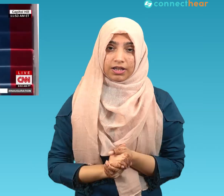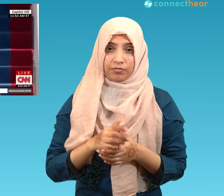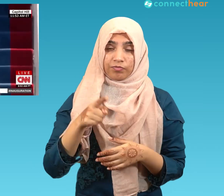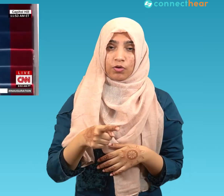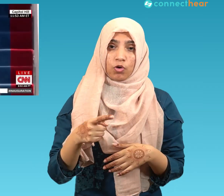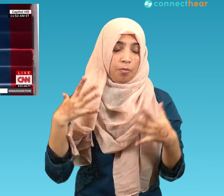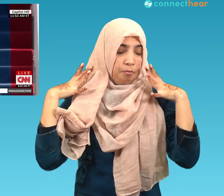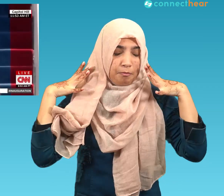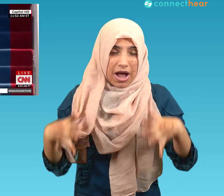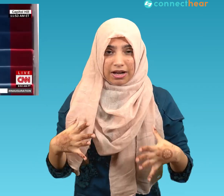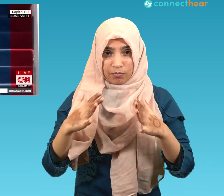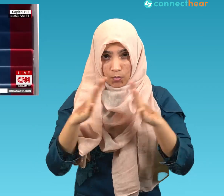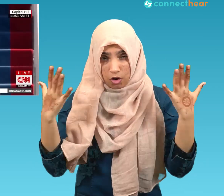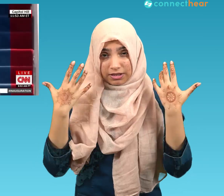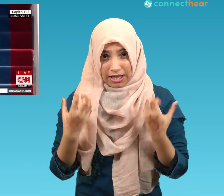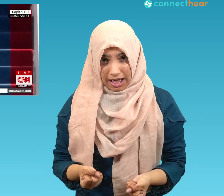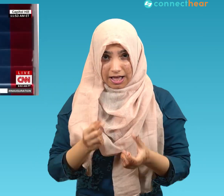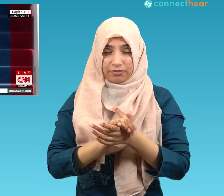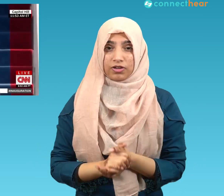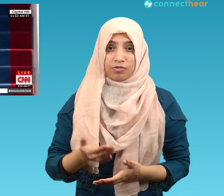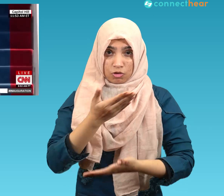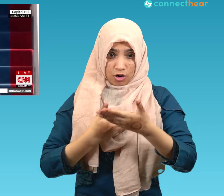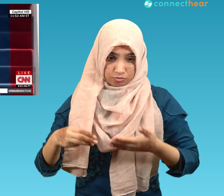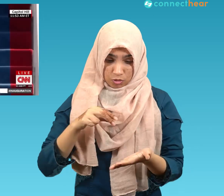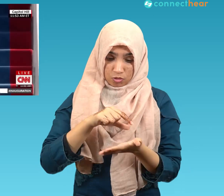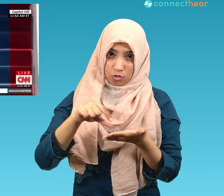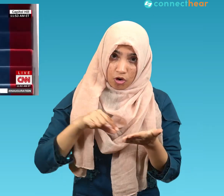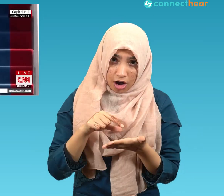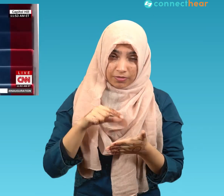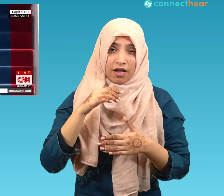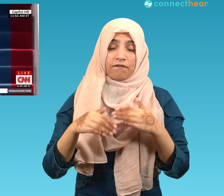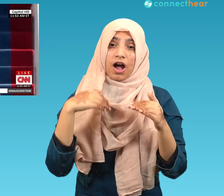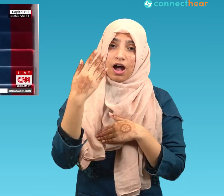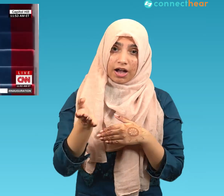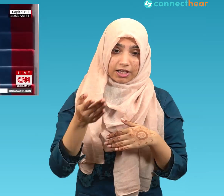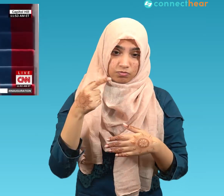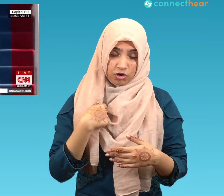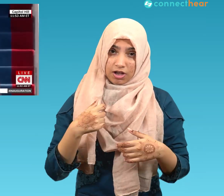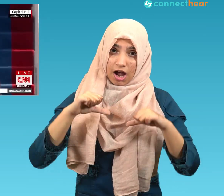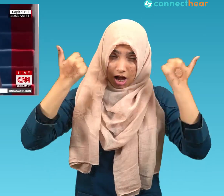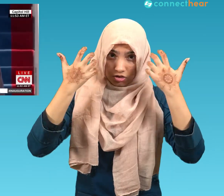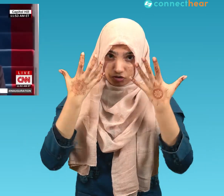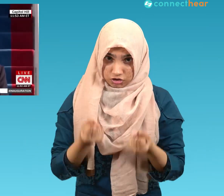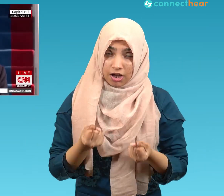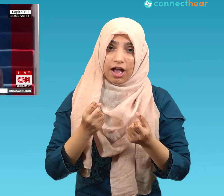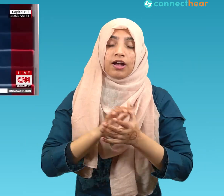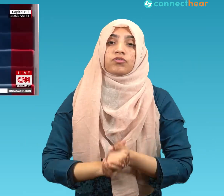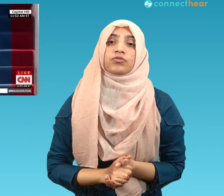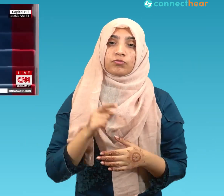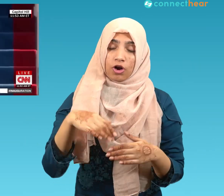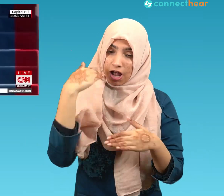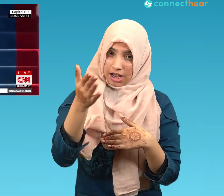set our sights on the nation we know we can be and we must be. I thank my predecessors of